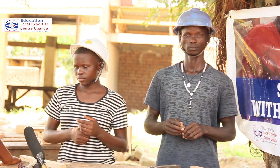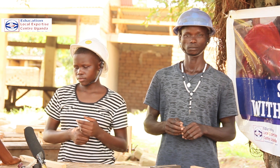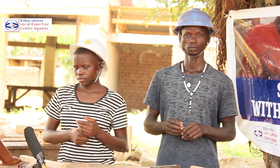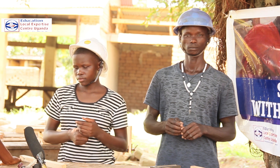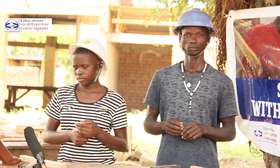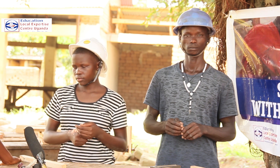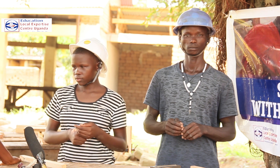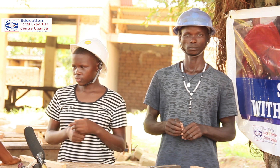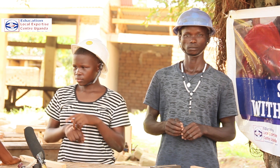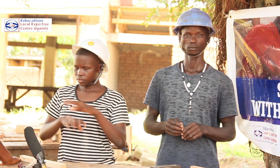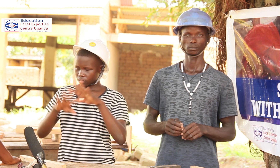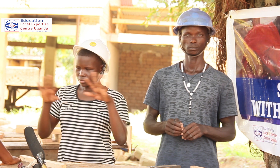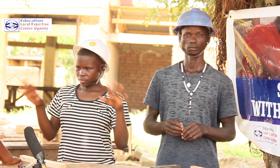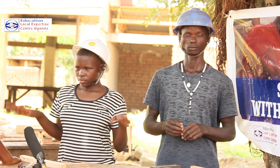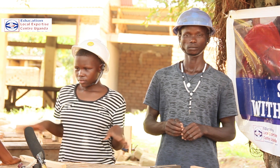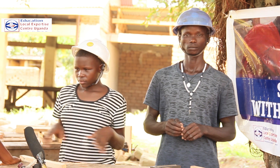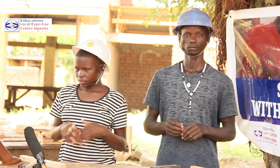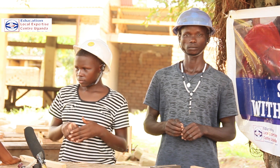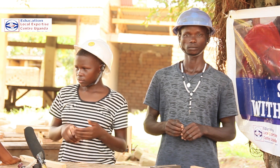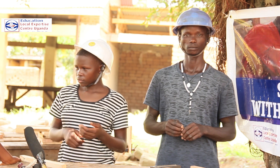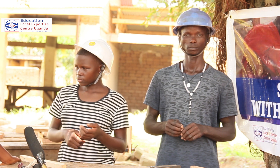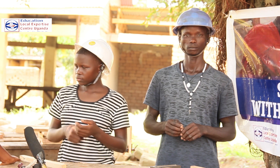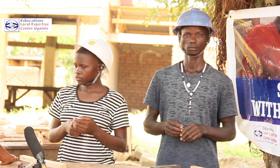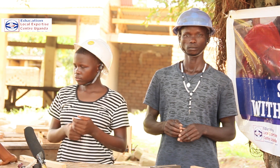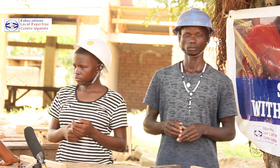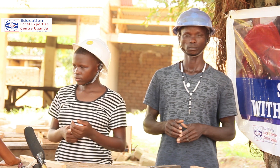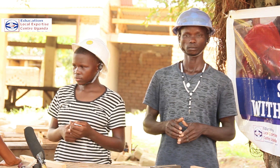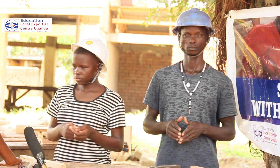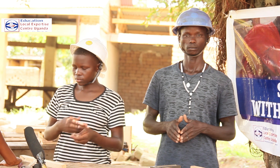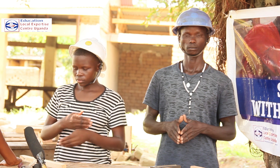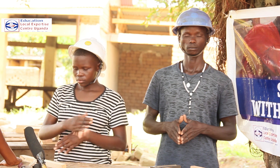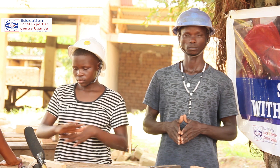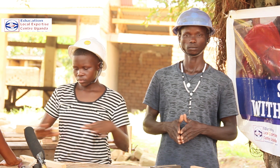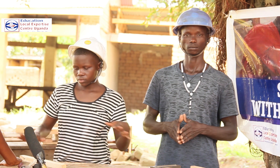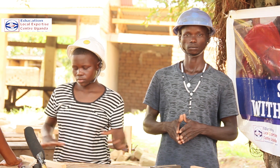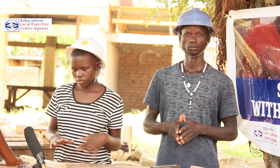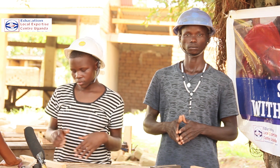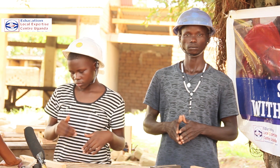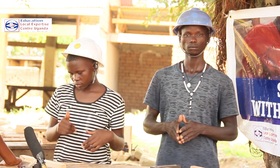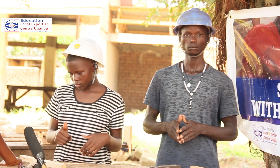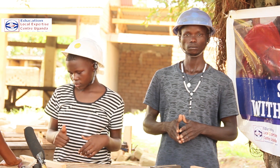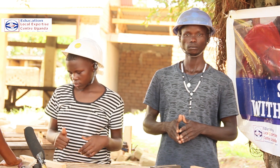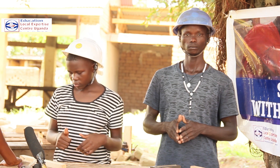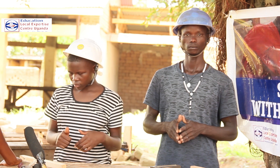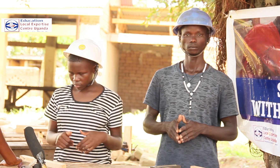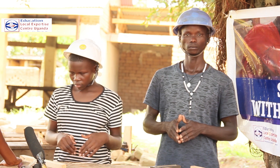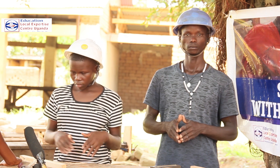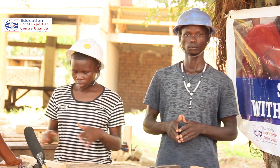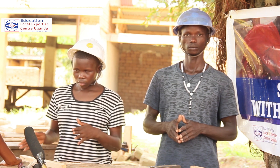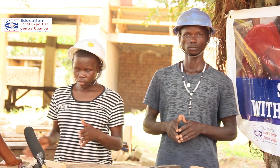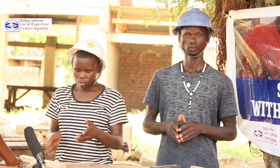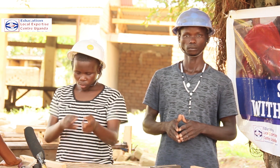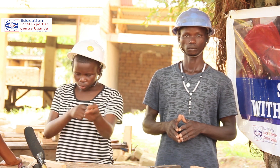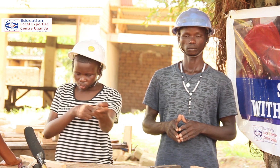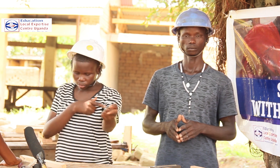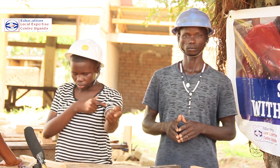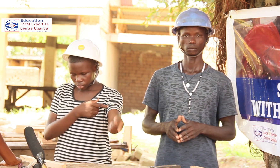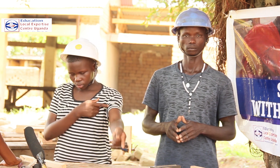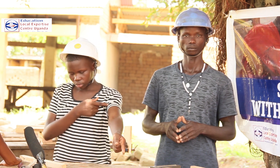that they made him to know how to clean the timber, how to take the